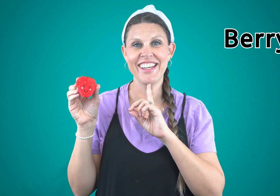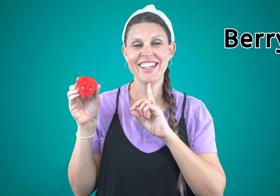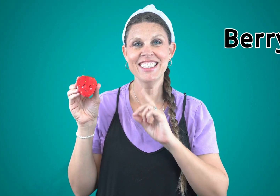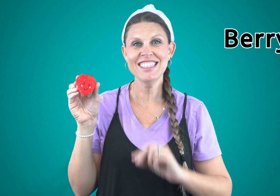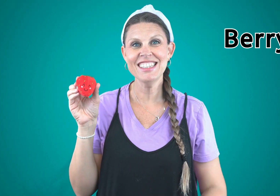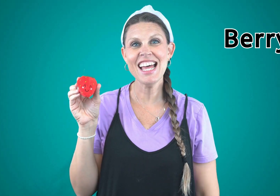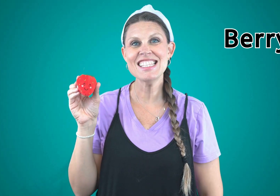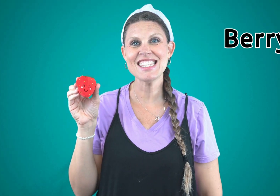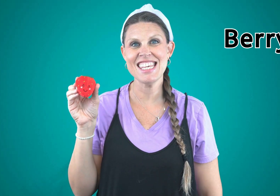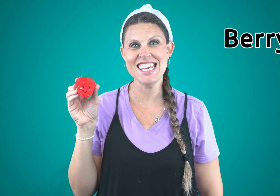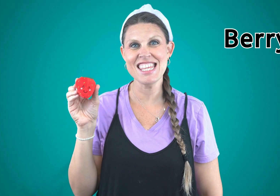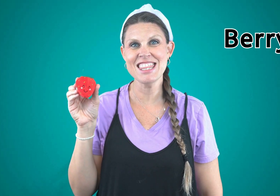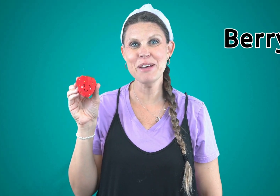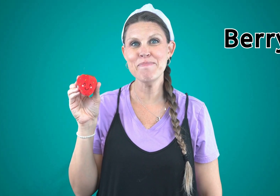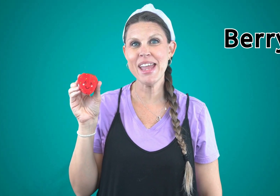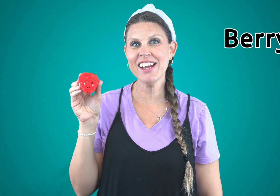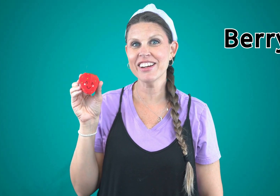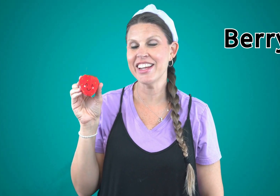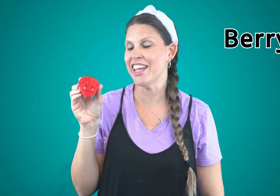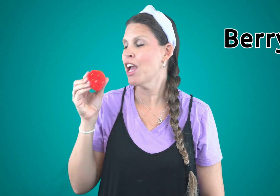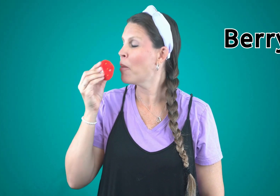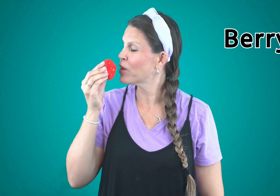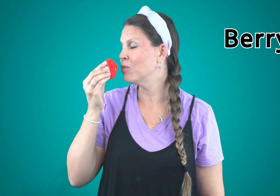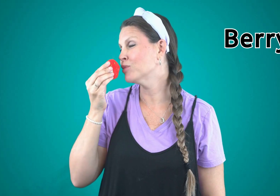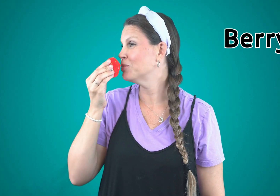Berry. Let's eat the berry.